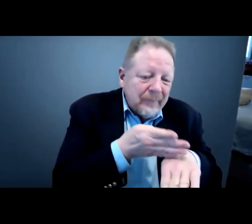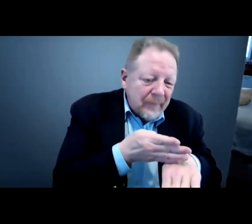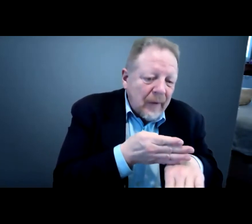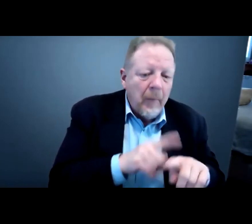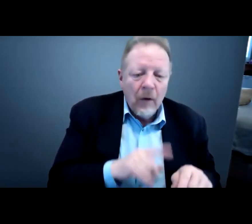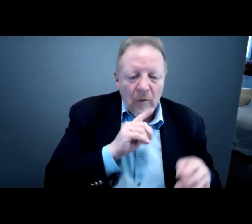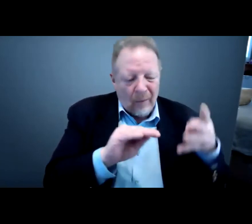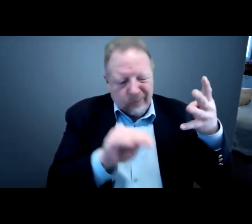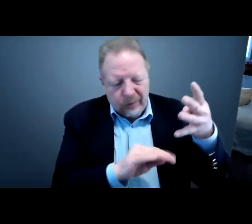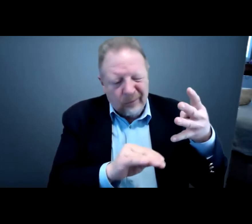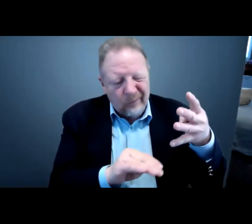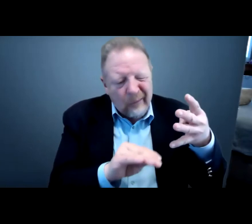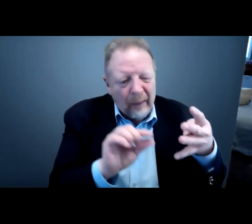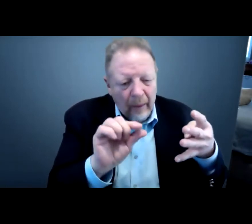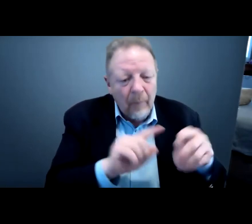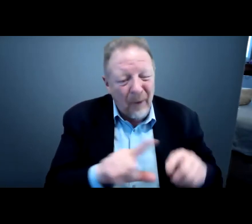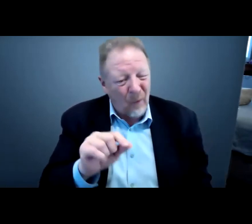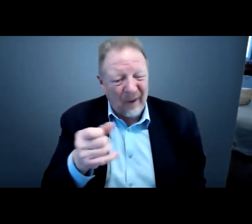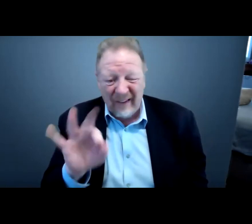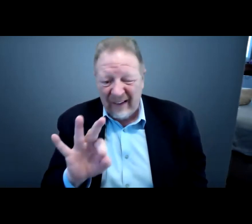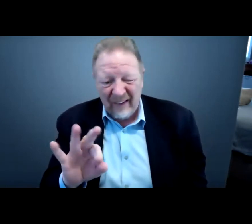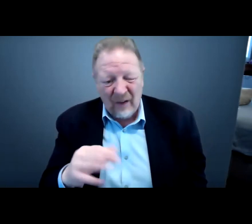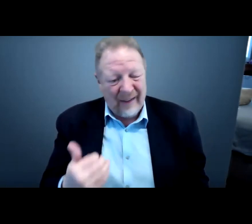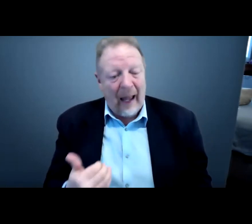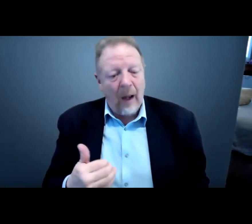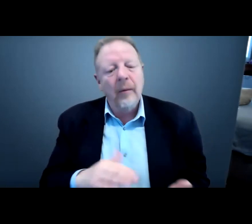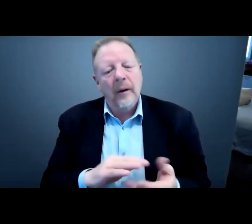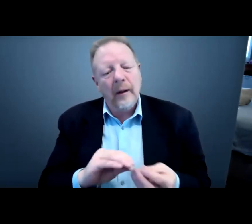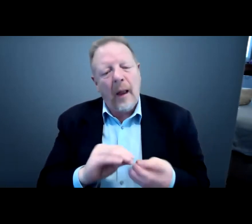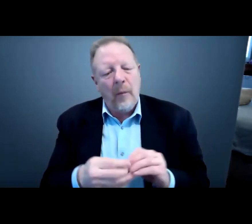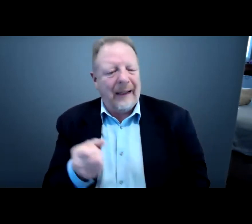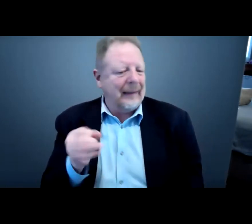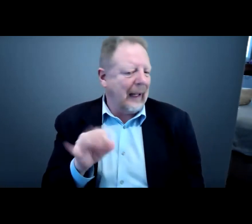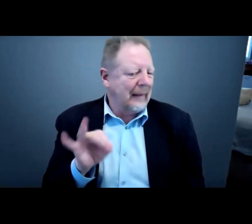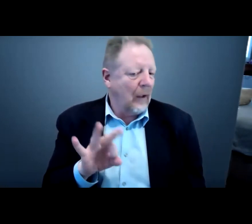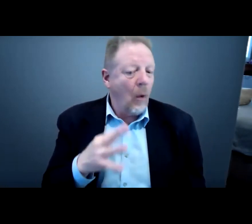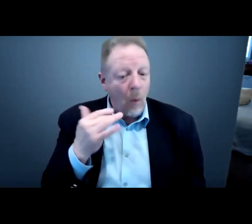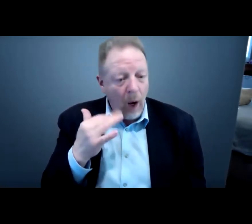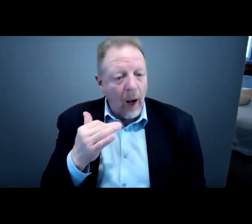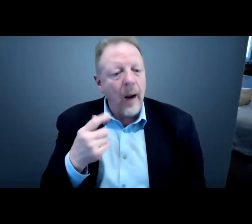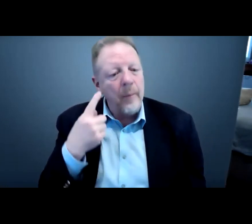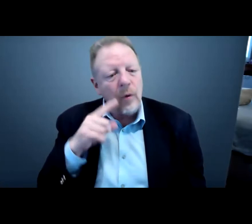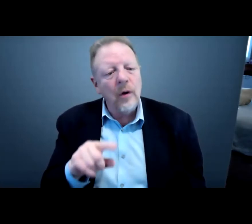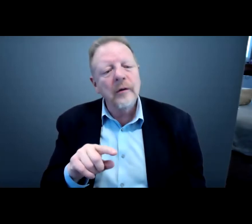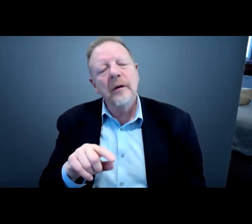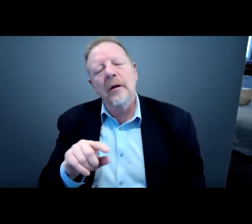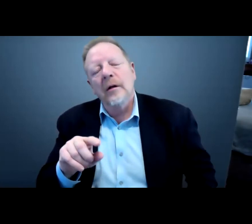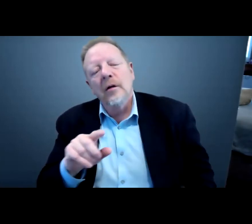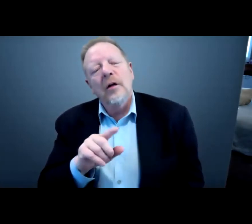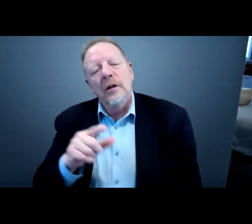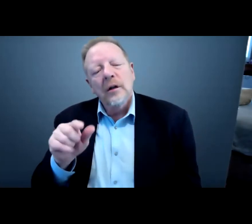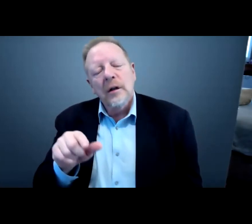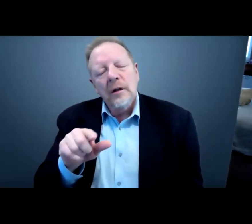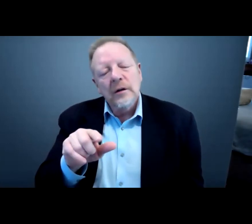bottom, but in 2019, we're not number 19. And part of that is due to Gina's Real Jobs, Rhode Island,